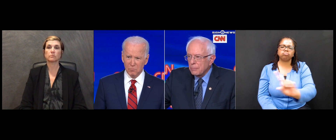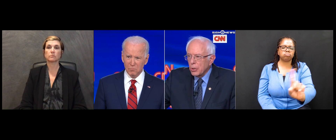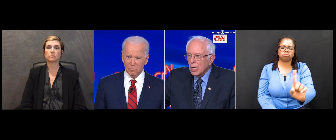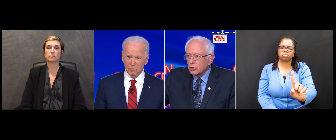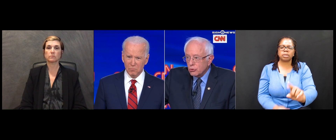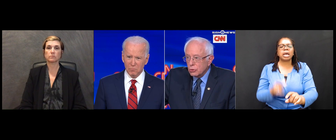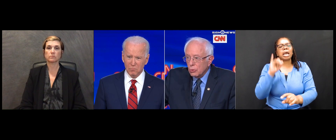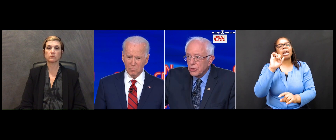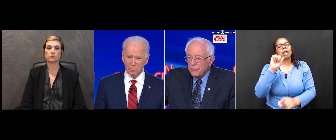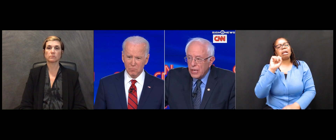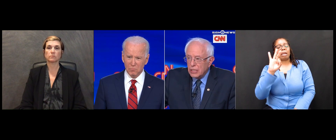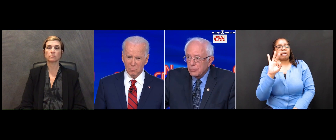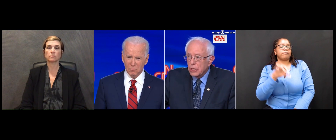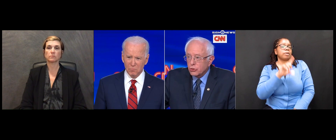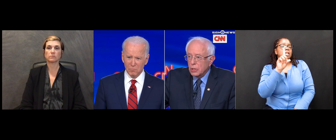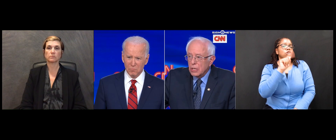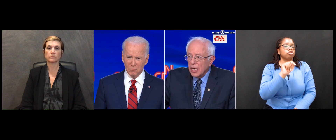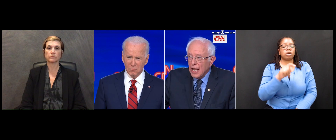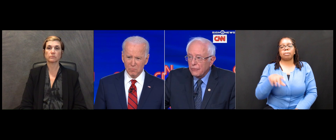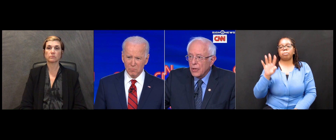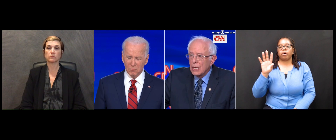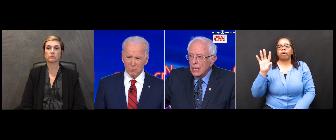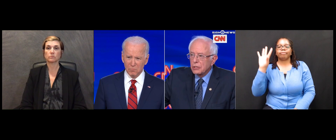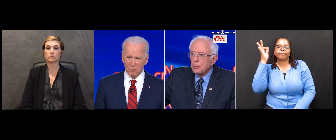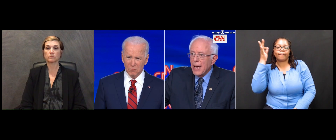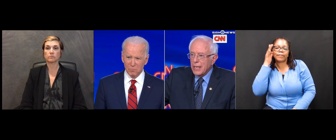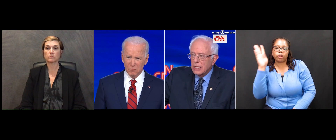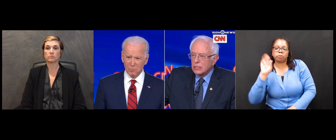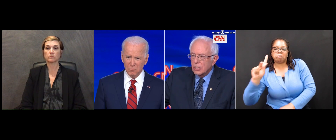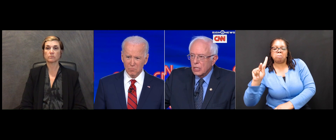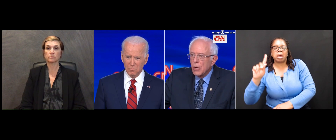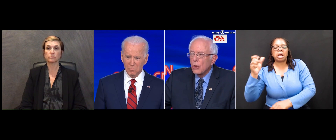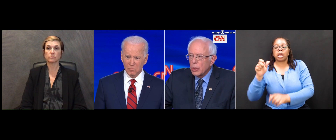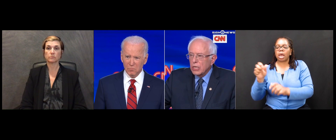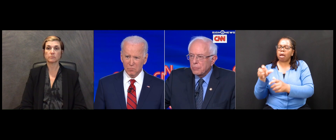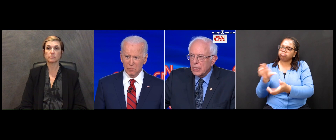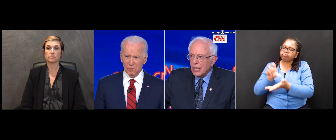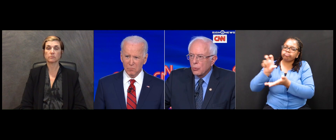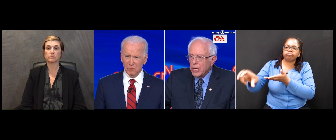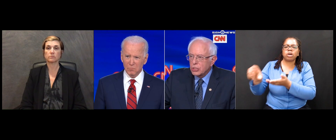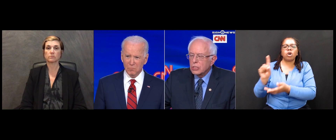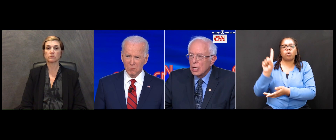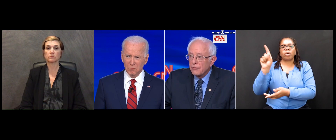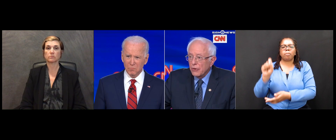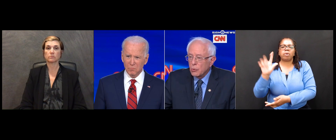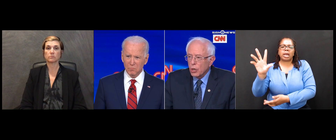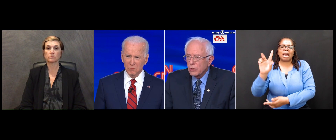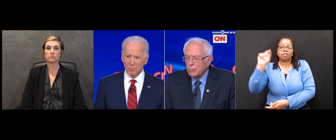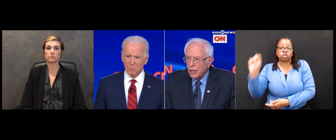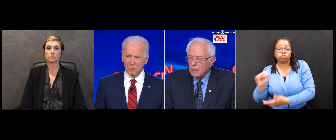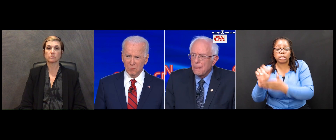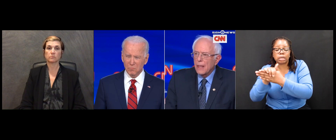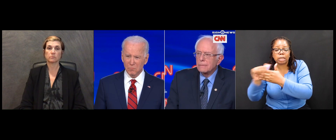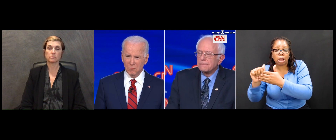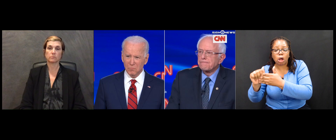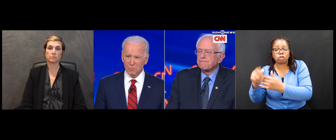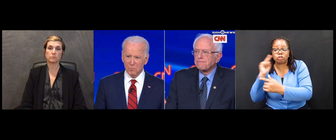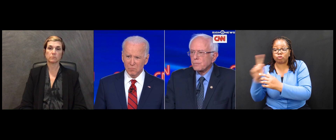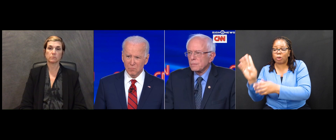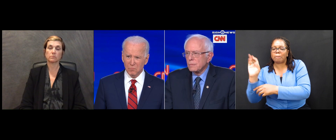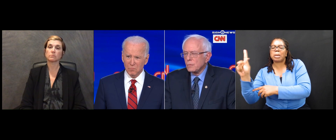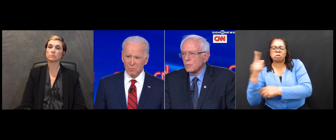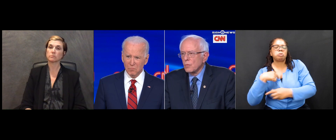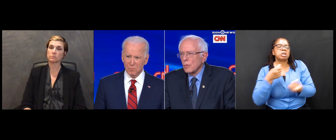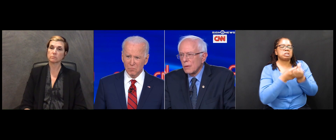Trump can put or the Fed can put $1.5 trillion into the banking system, protect the wages of every worker in America. Thank you, Senator. Vice